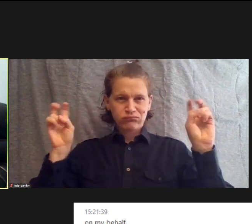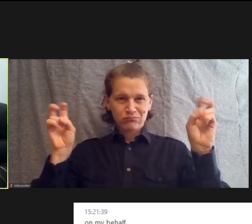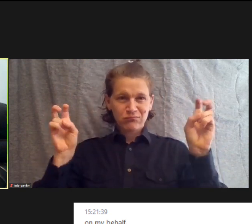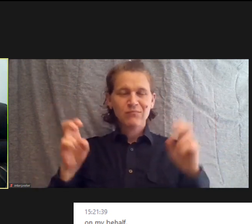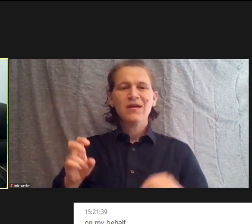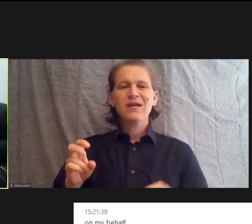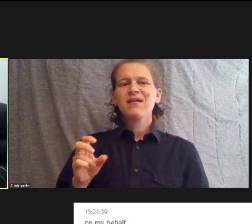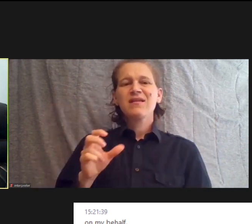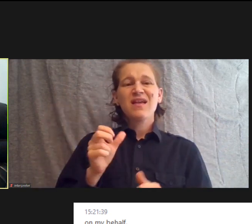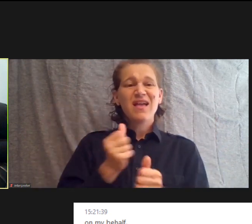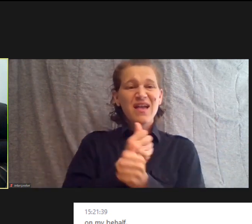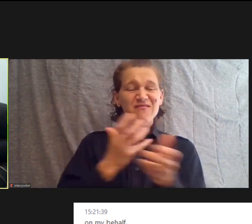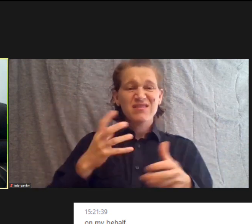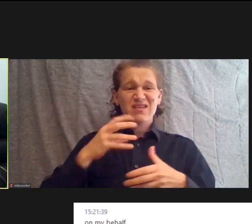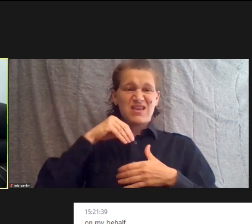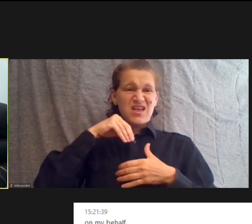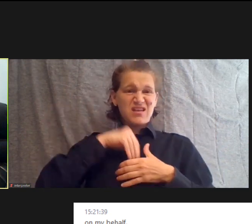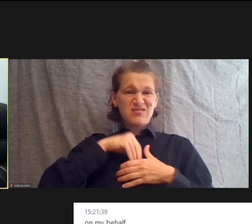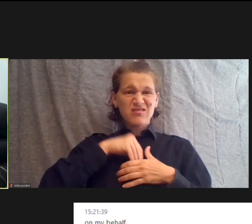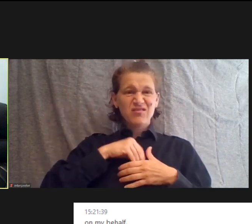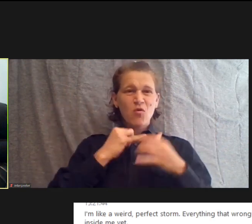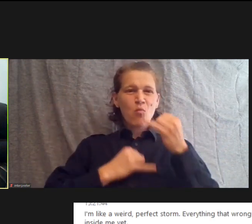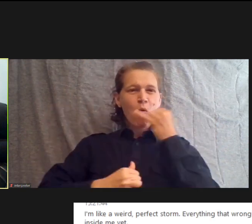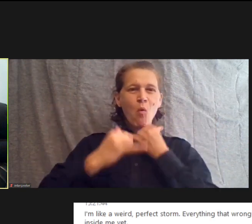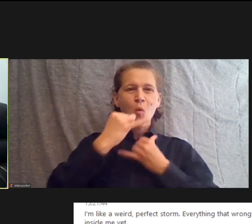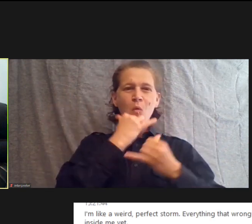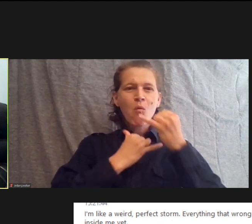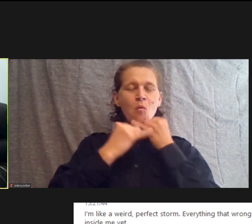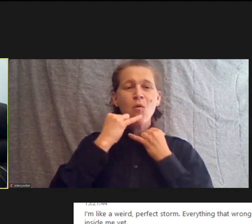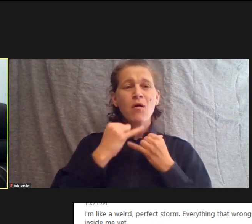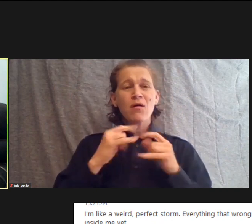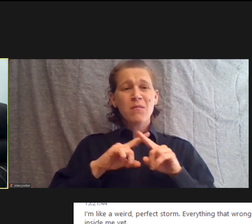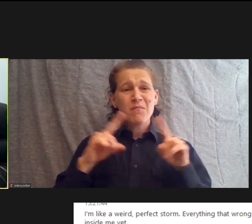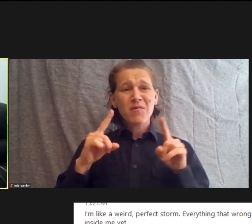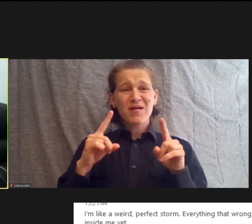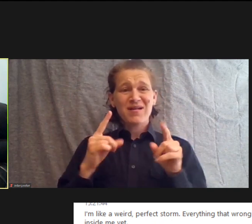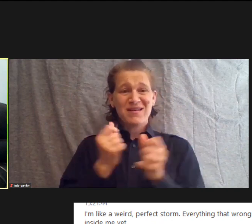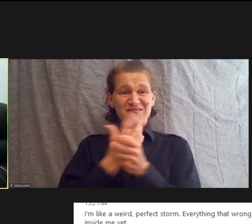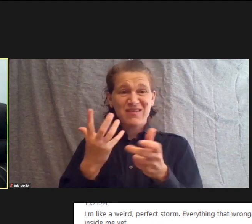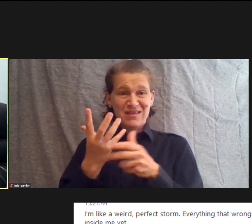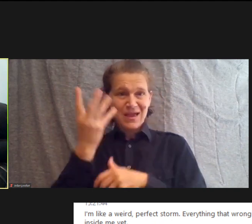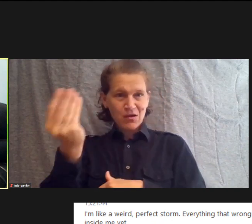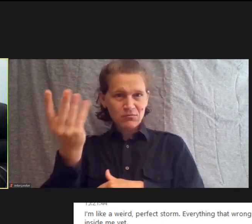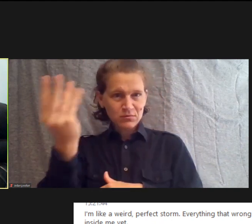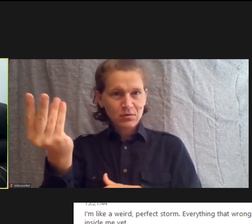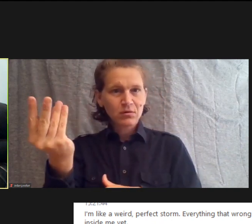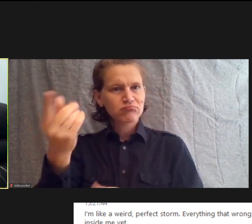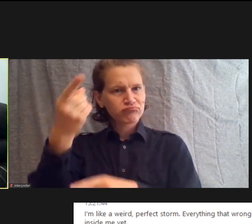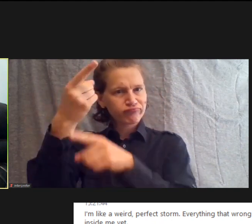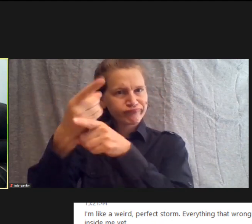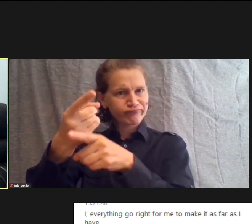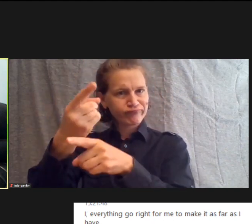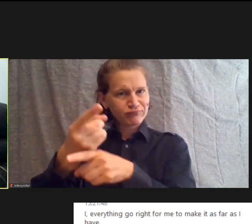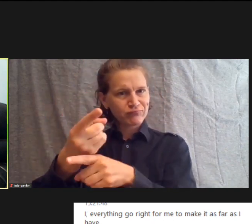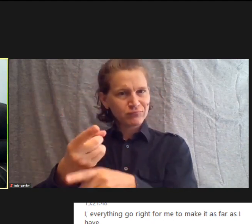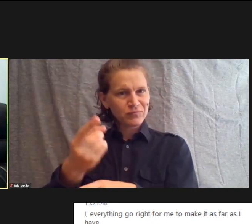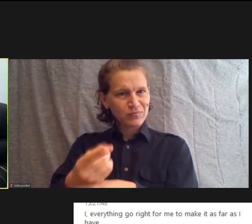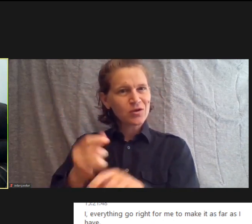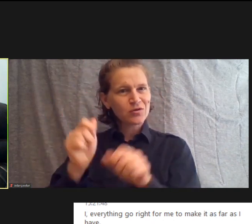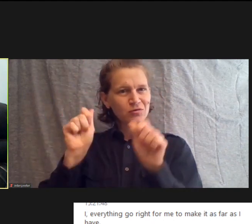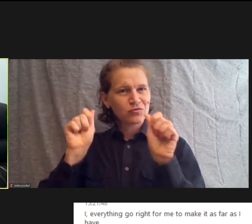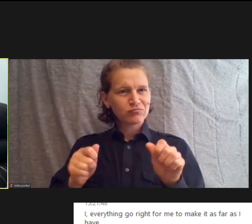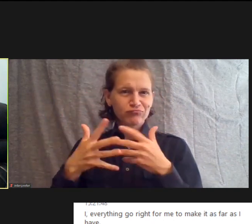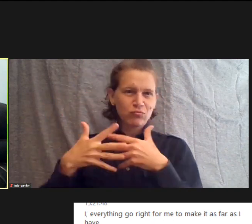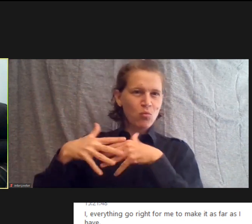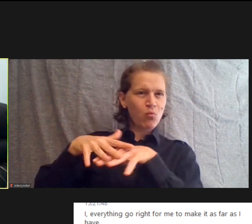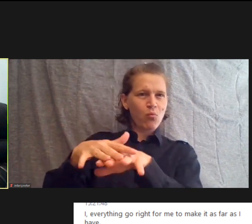to make it as far as I have. I just wish that there was more for people like me and that it didn't come at